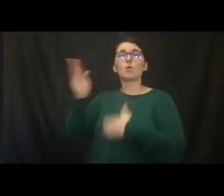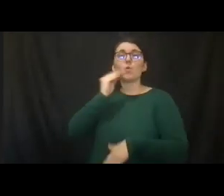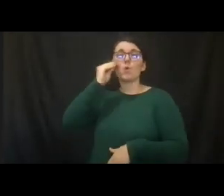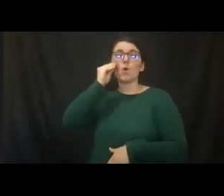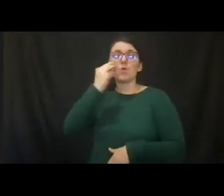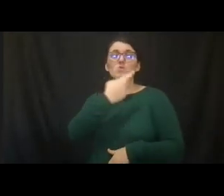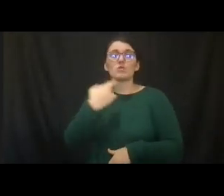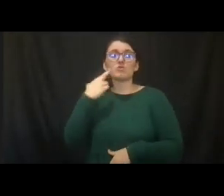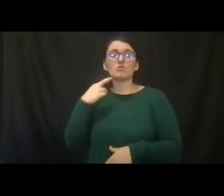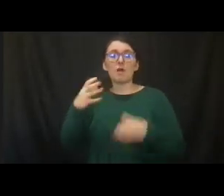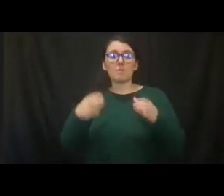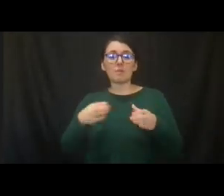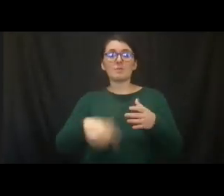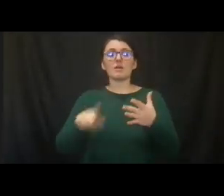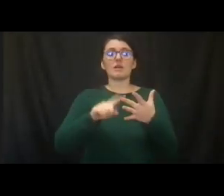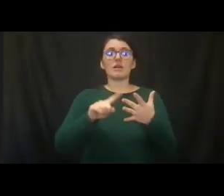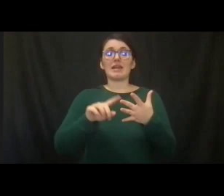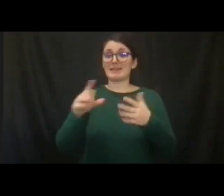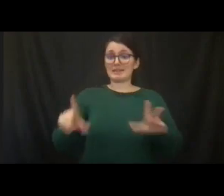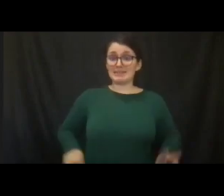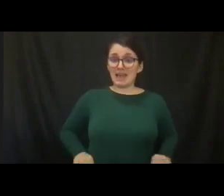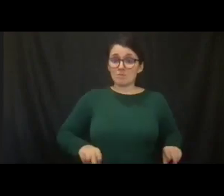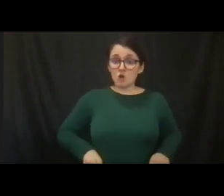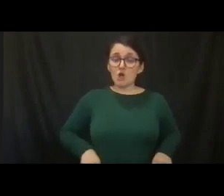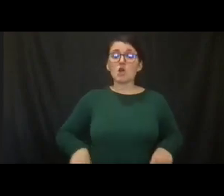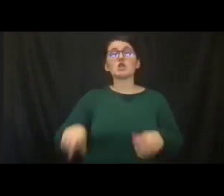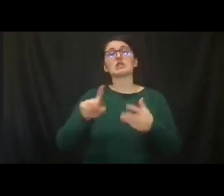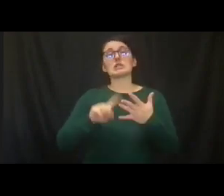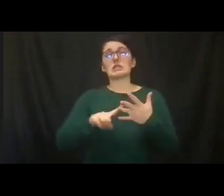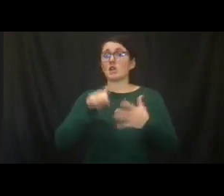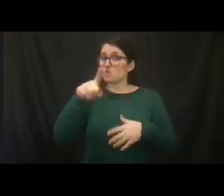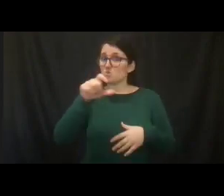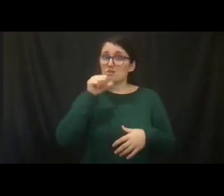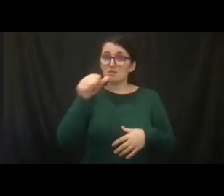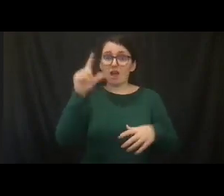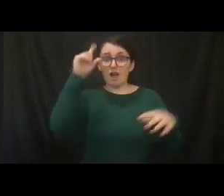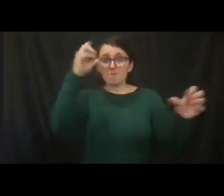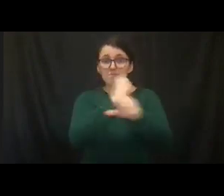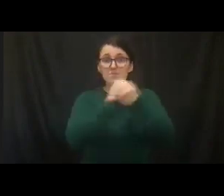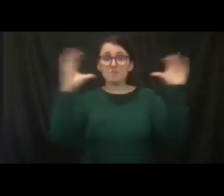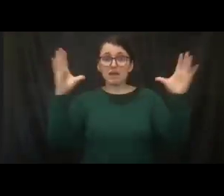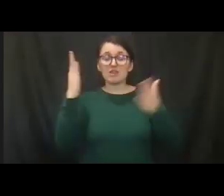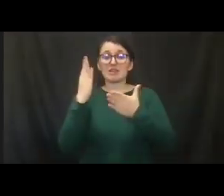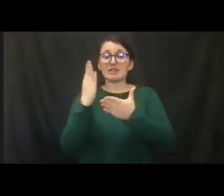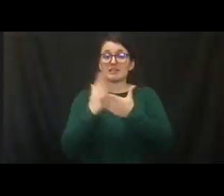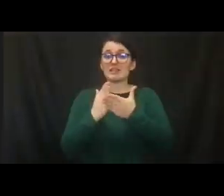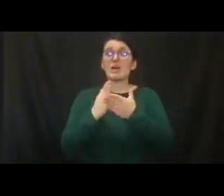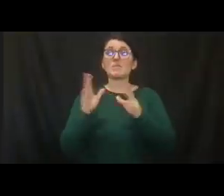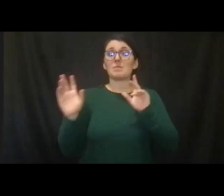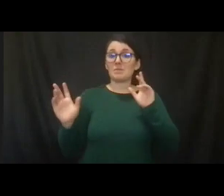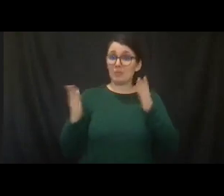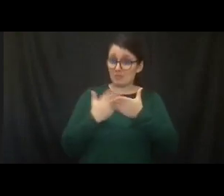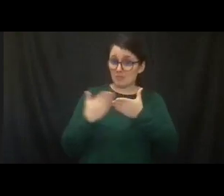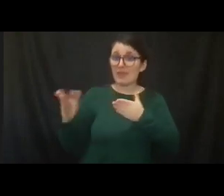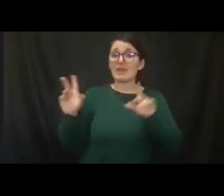Paper plates and paper towels, diapers. You would not believe some of the things It's the wishful recycling. that people